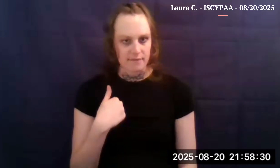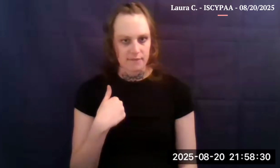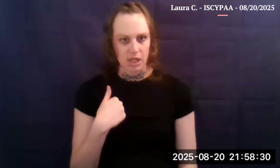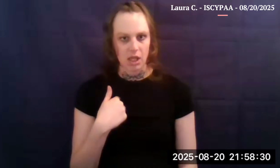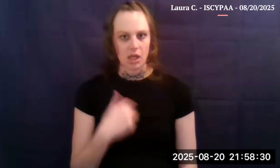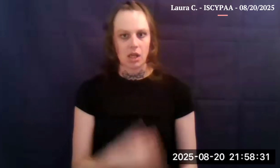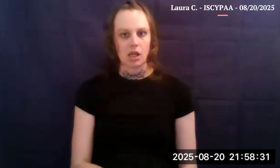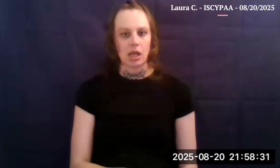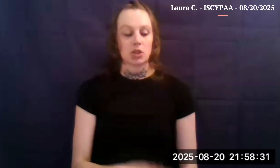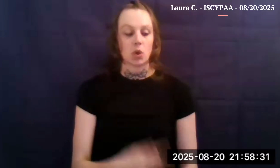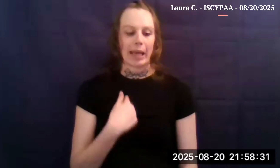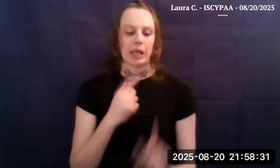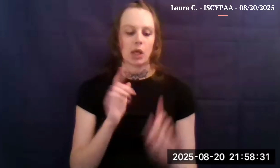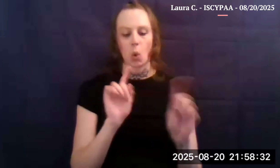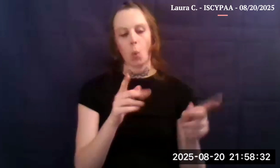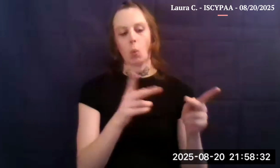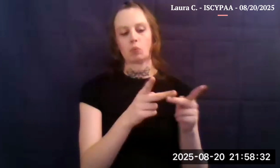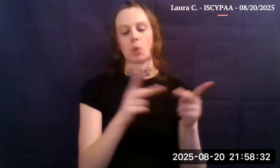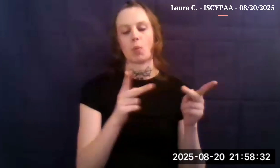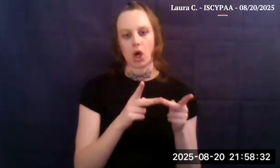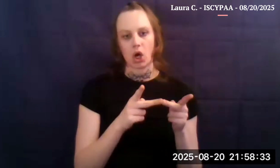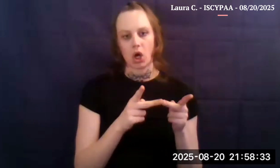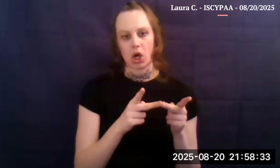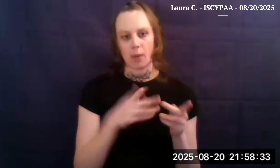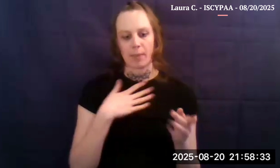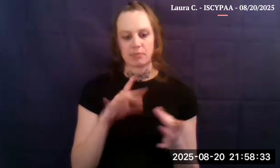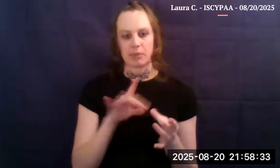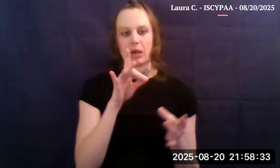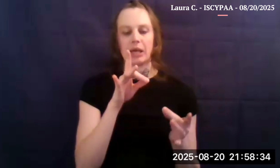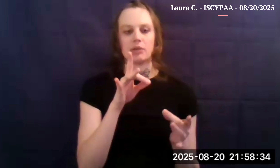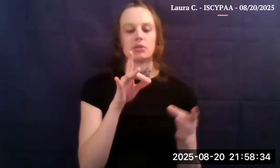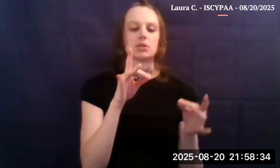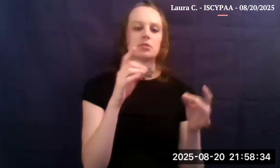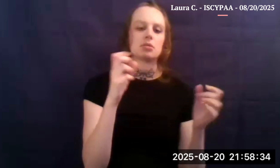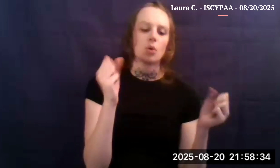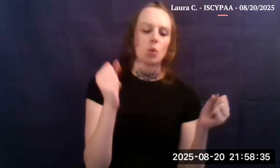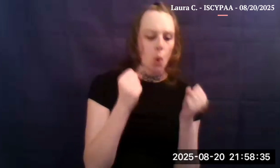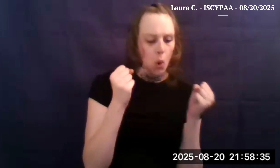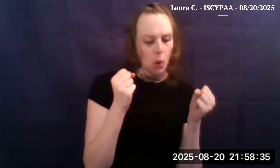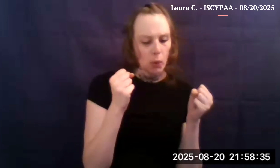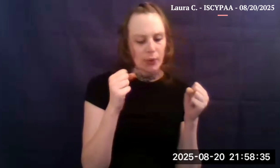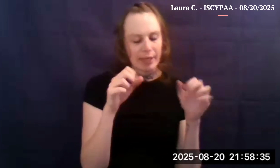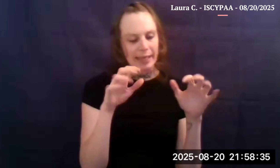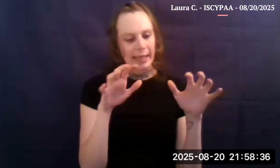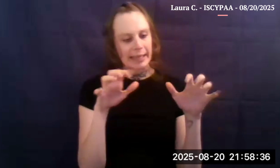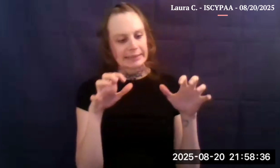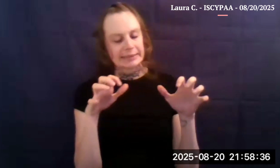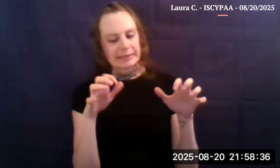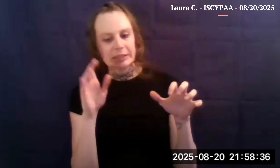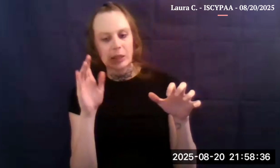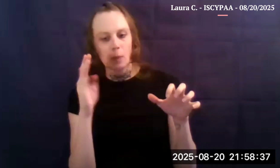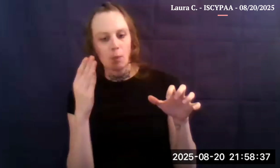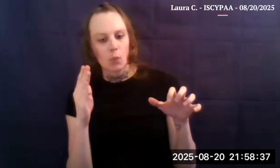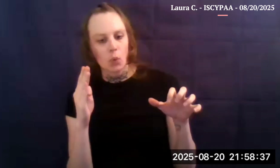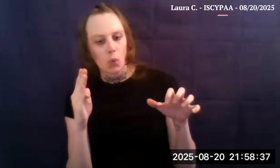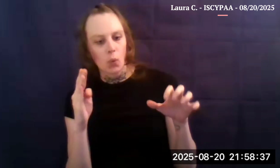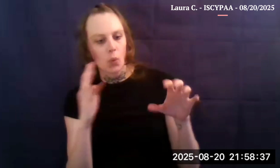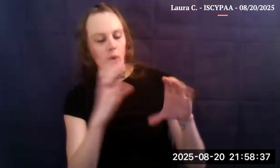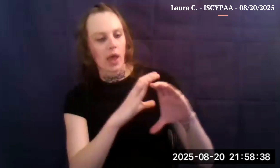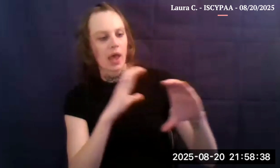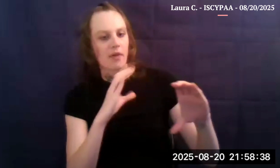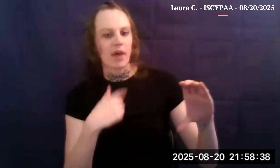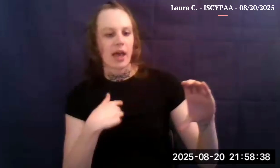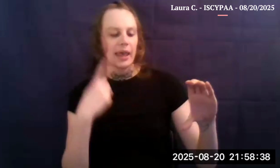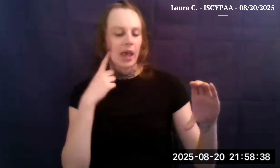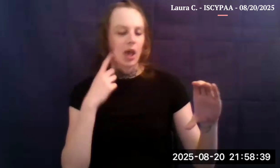somewhere, it's like this cold, icy blue cavern. I could hear my boyfriend yelling down.